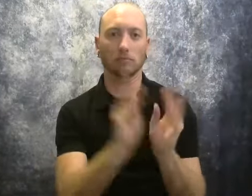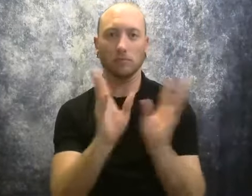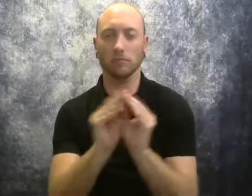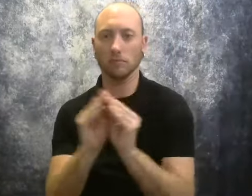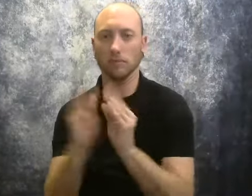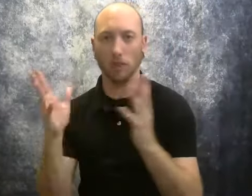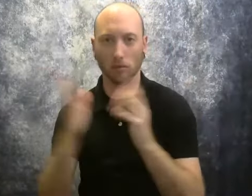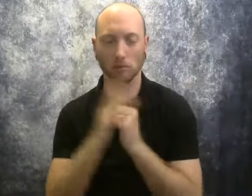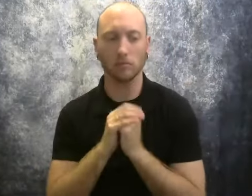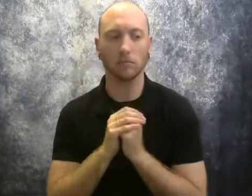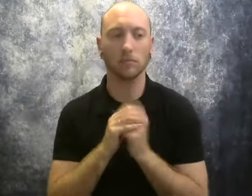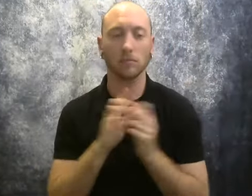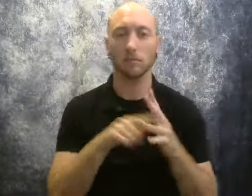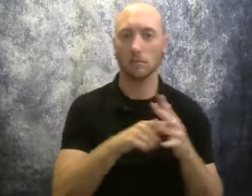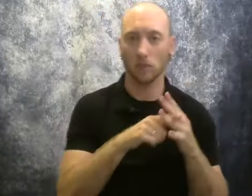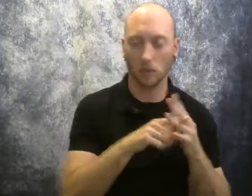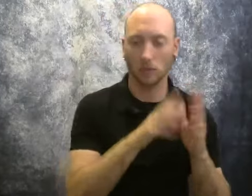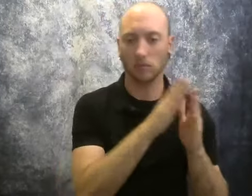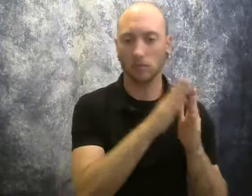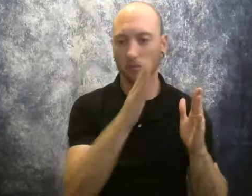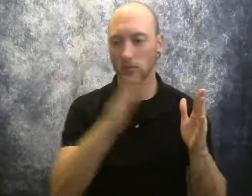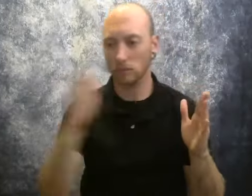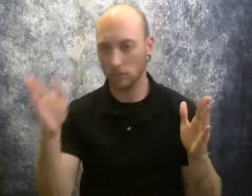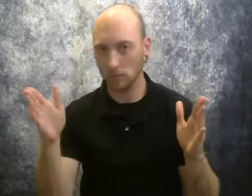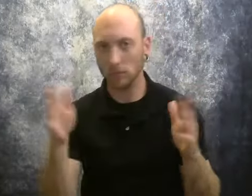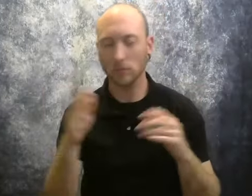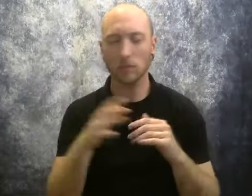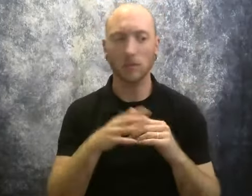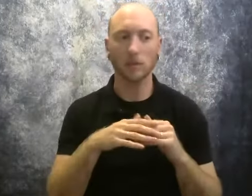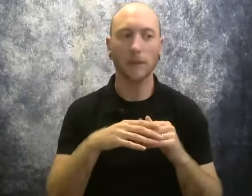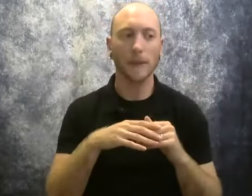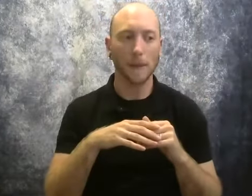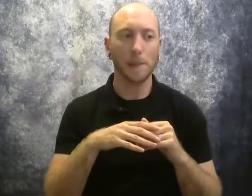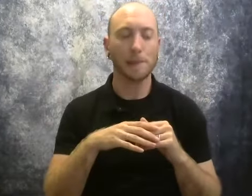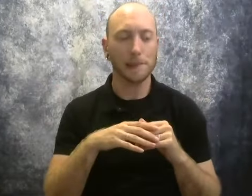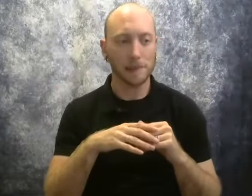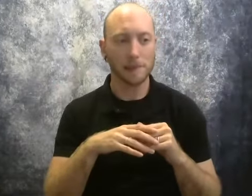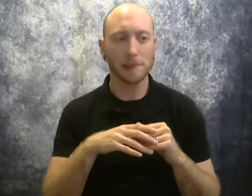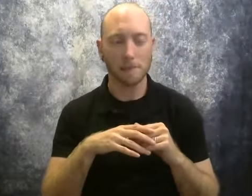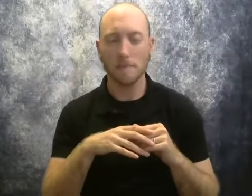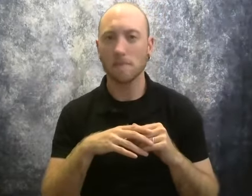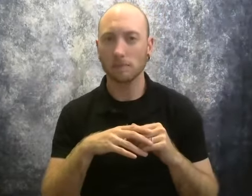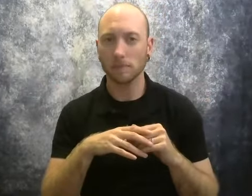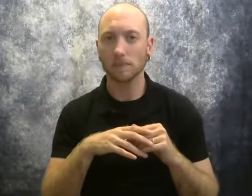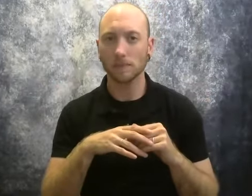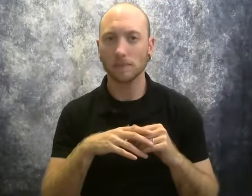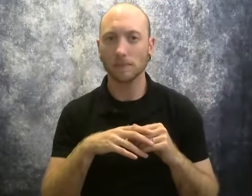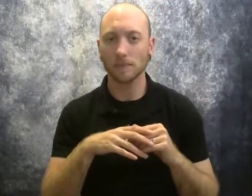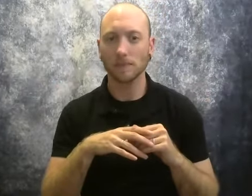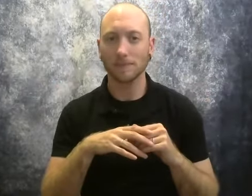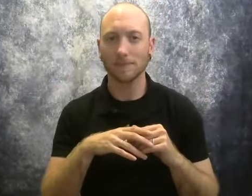because we only got 3 sessions, same thing. We started a bit of toing and froing and finally got down to it.